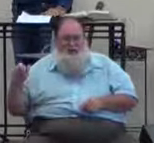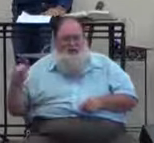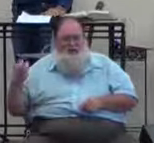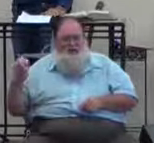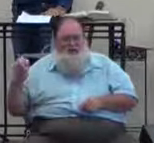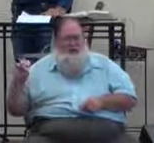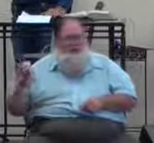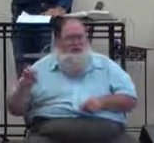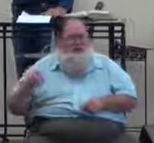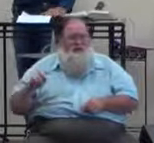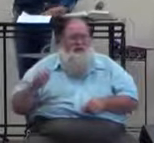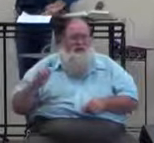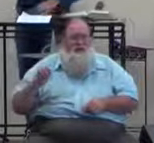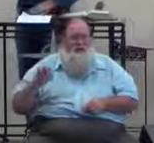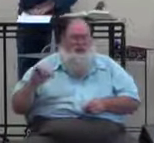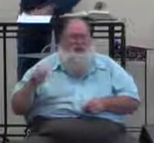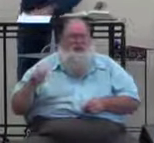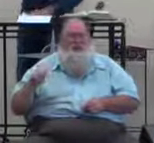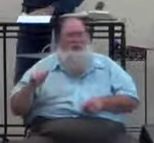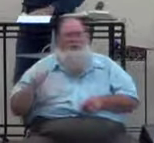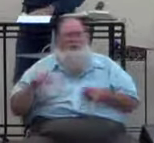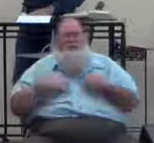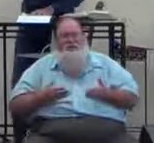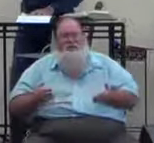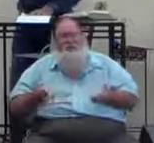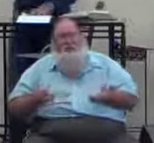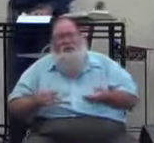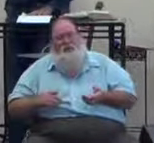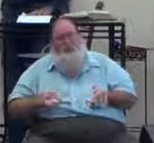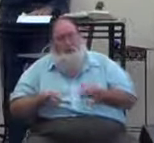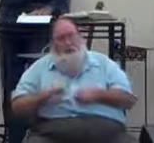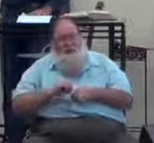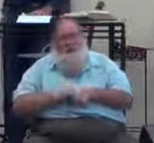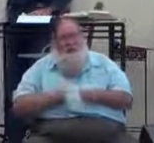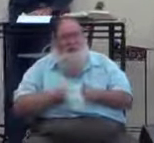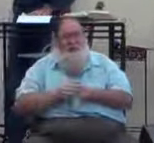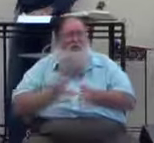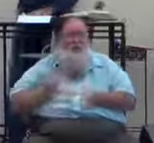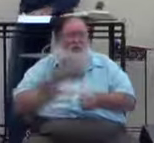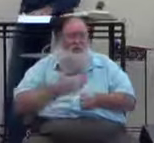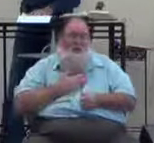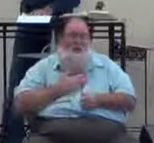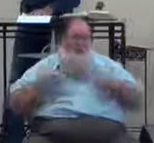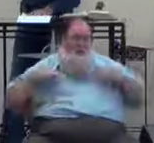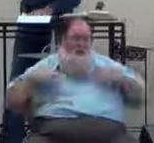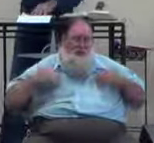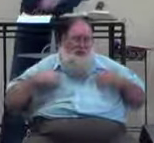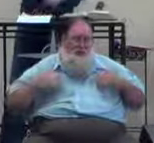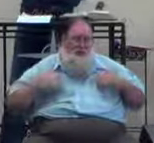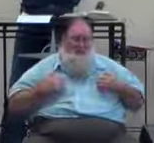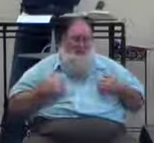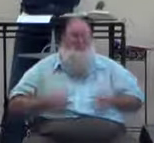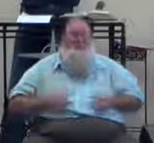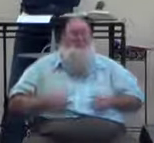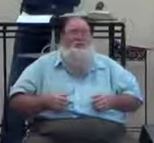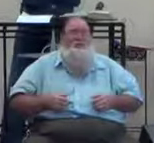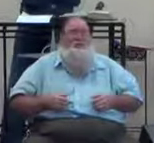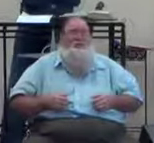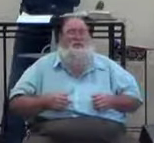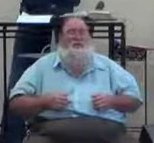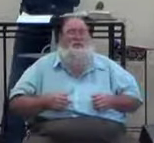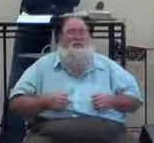with our youth in the city to reach out and touch them, and it's just awesome what's going to happen. But there are more